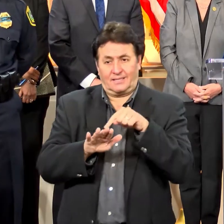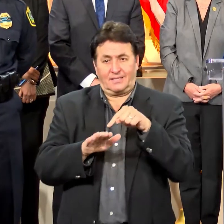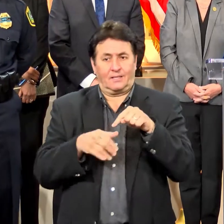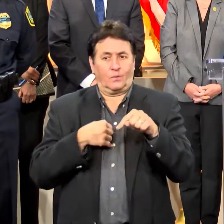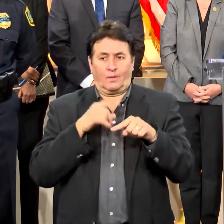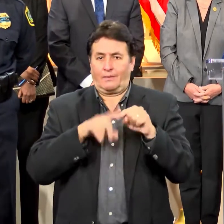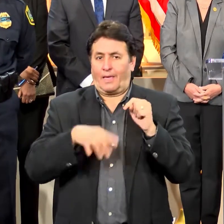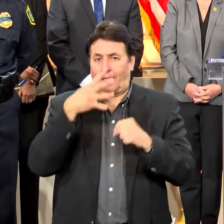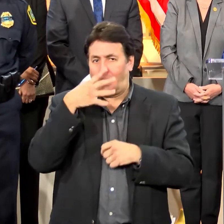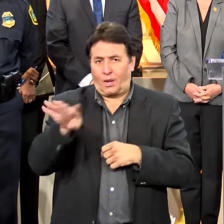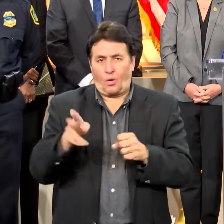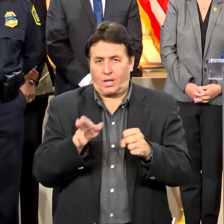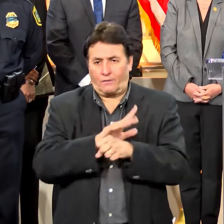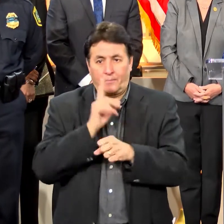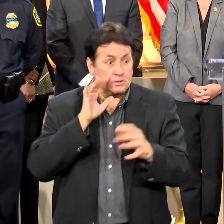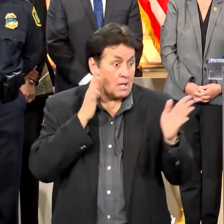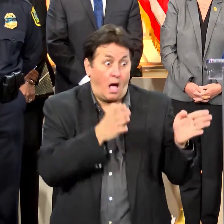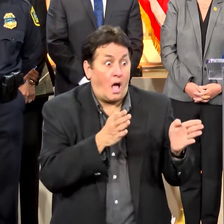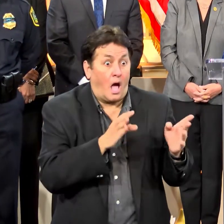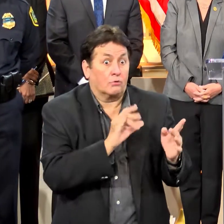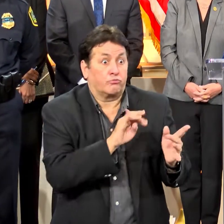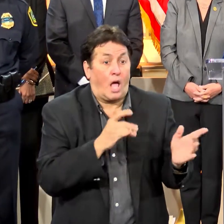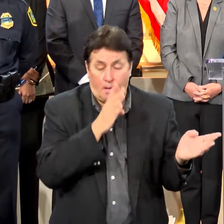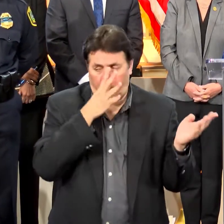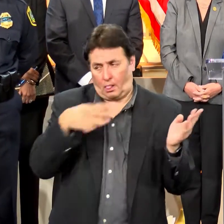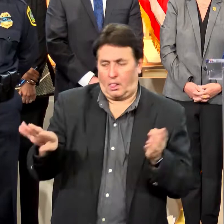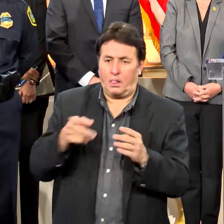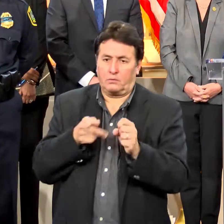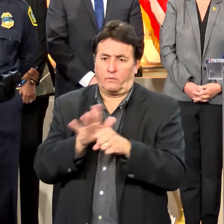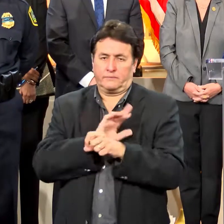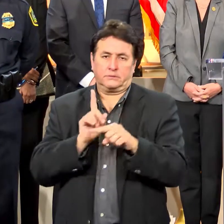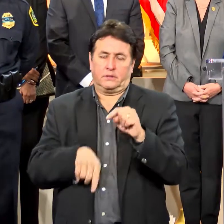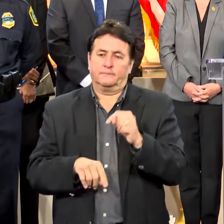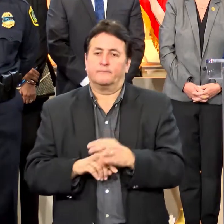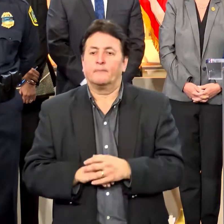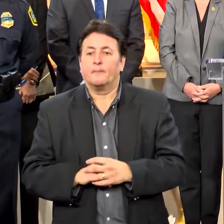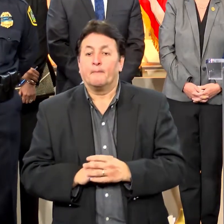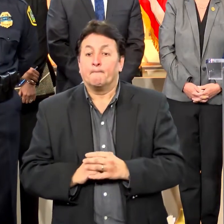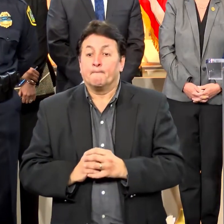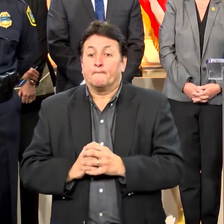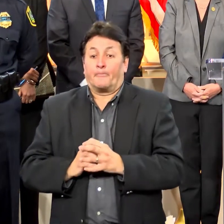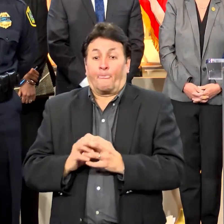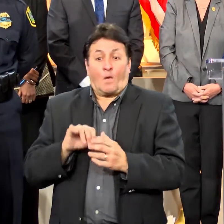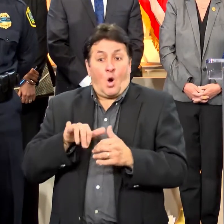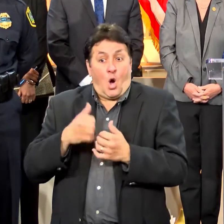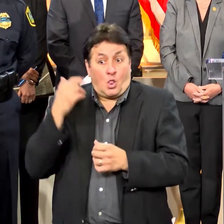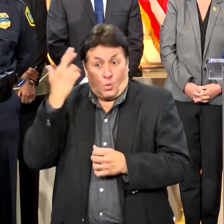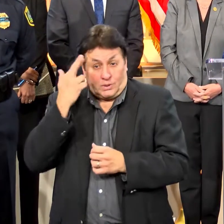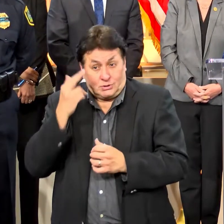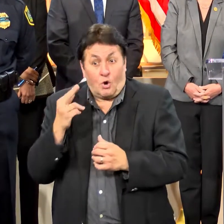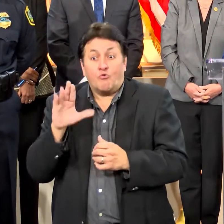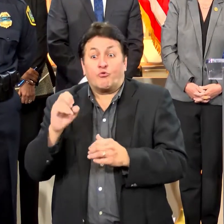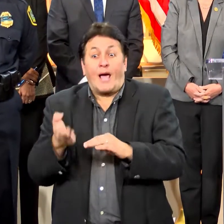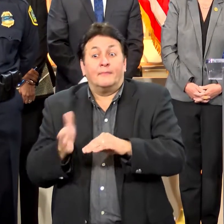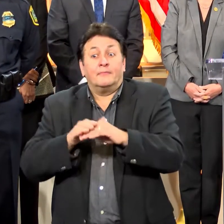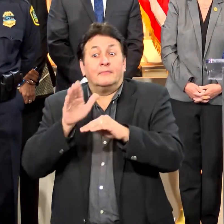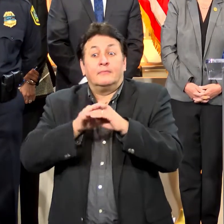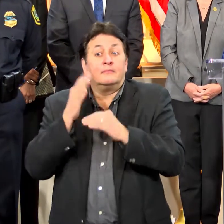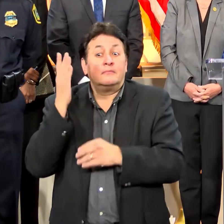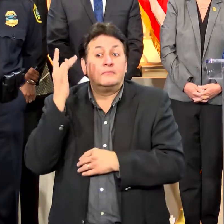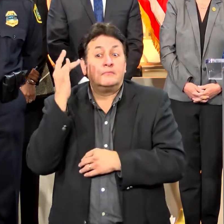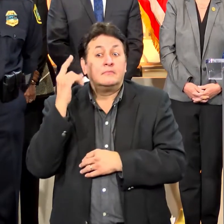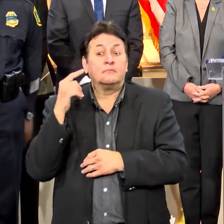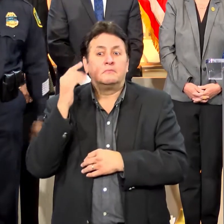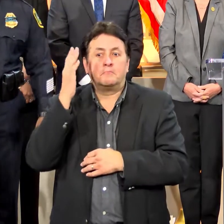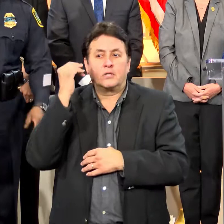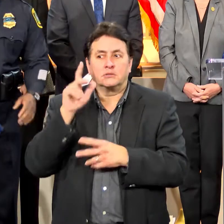approach and strategy. Other factors contributing to the nationwide spike in violent crime include widespread social anxiety, economic